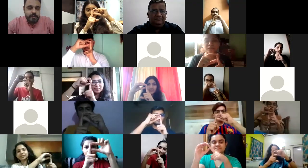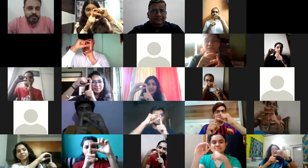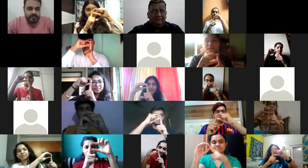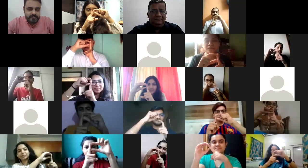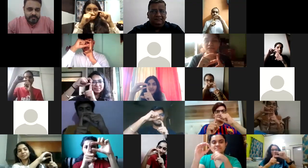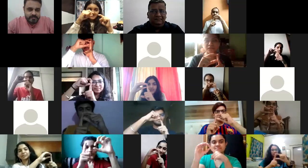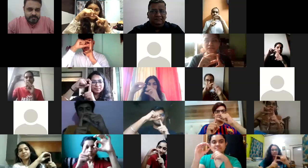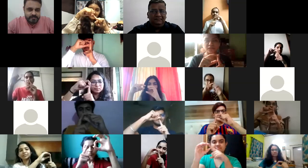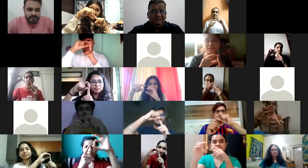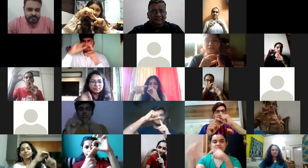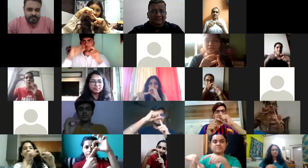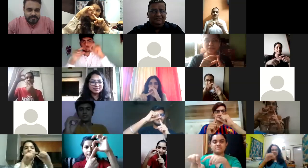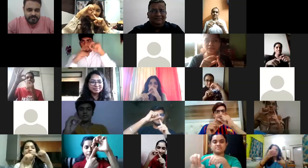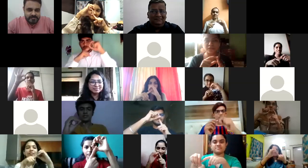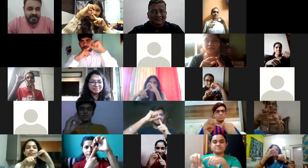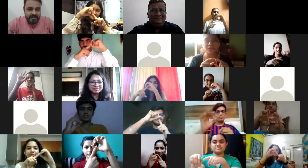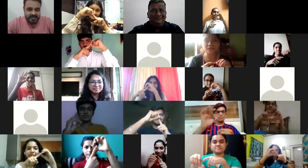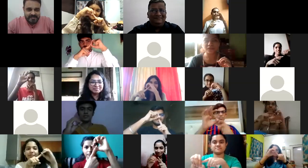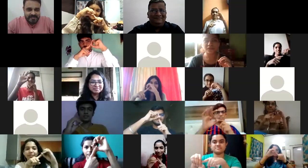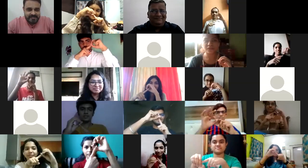Q, did we learn?